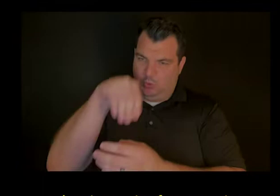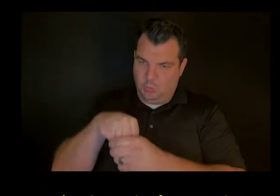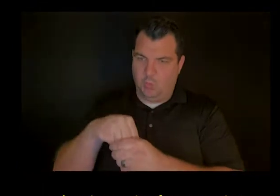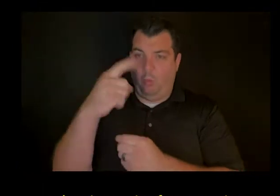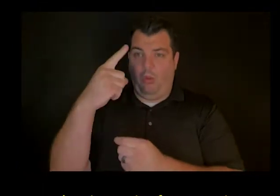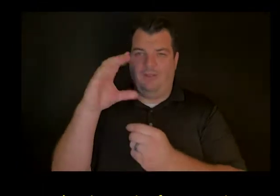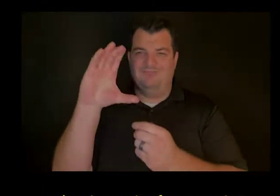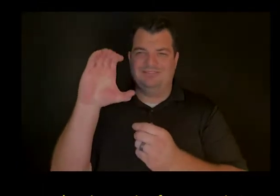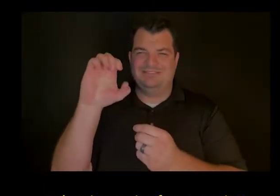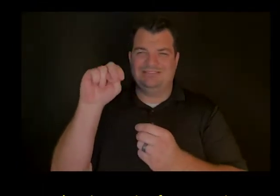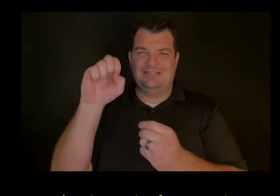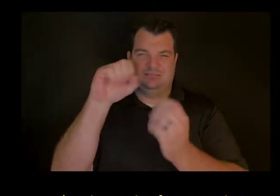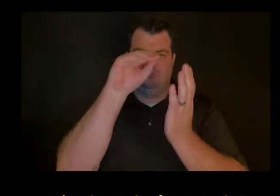receive services from our project.